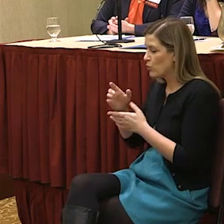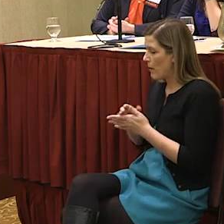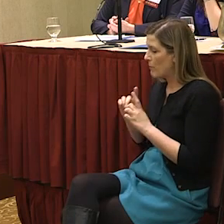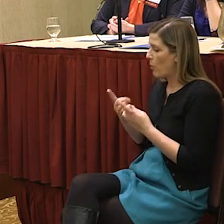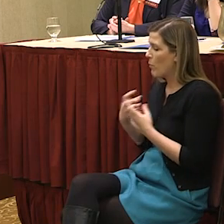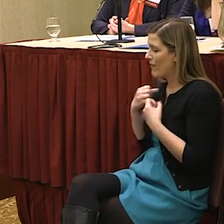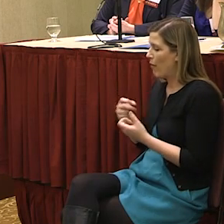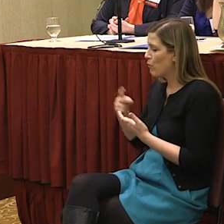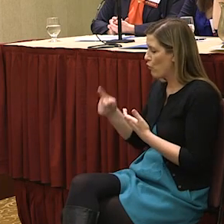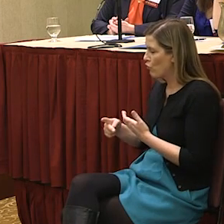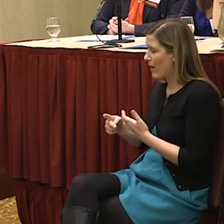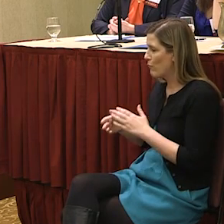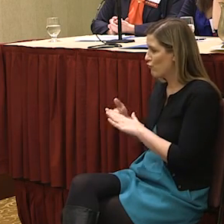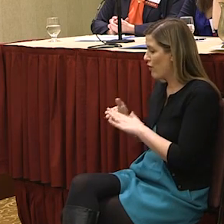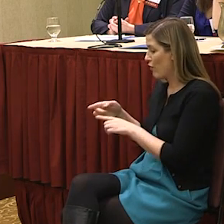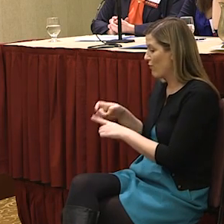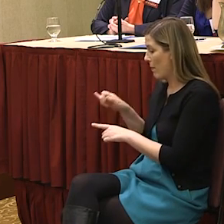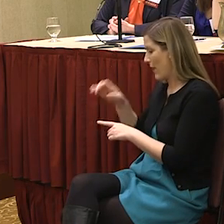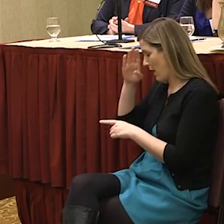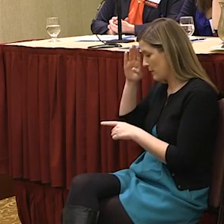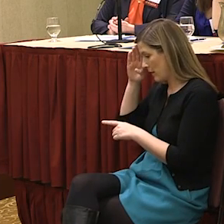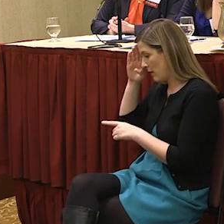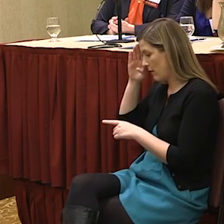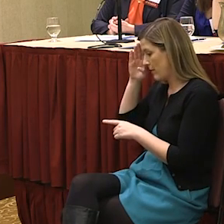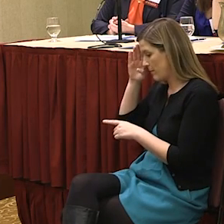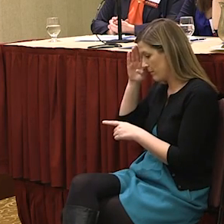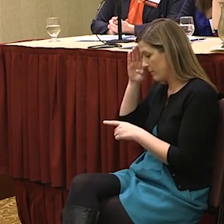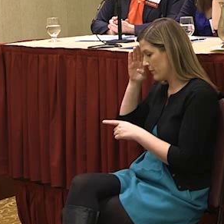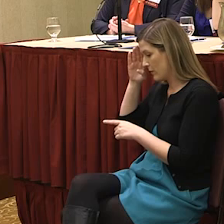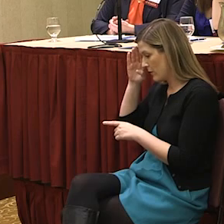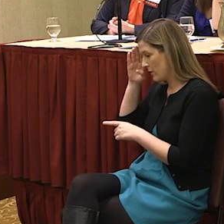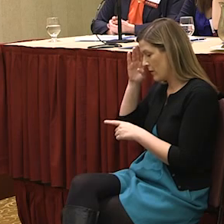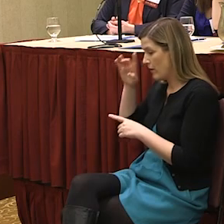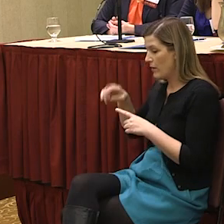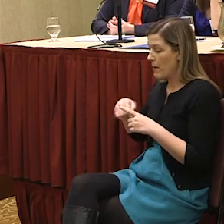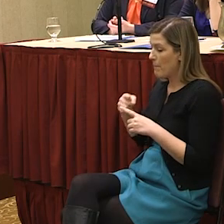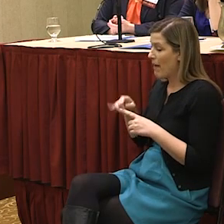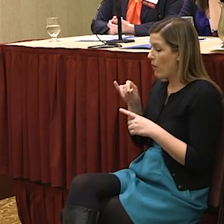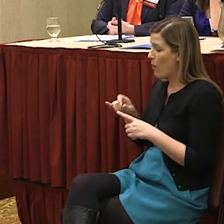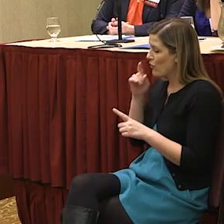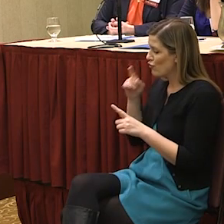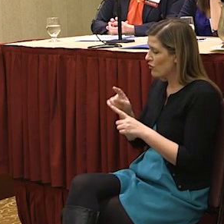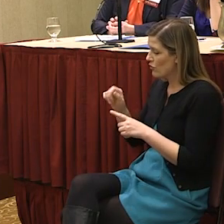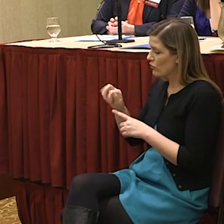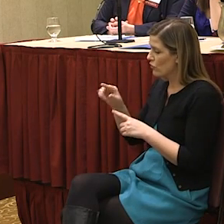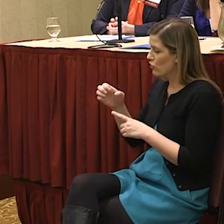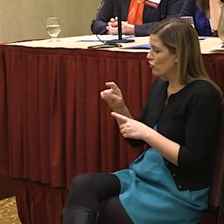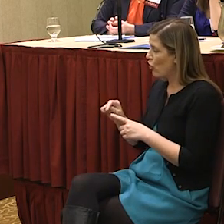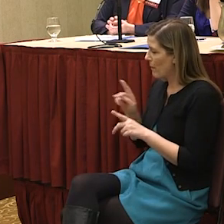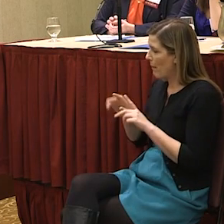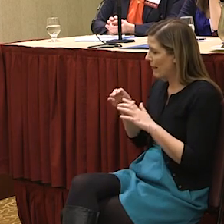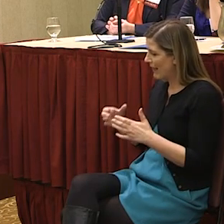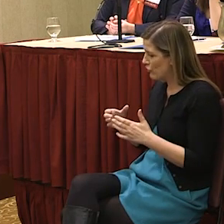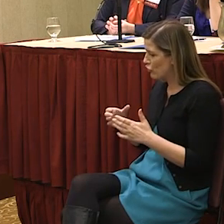programs out of the hospital as well. So, so a little bit about the target population, and I'm just going to try to race through some of this